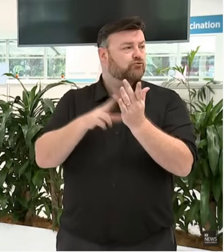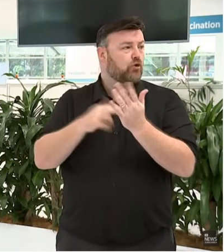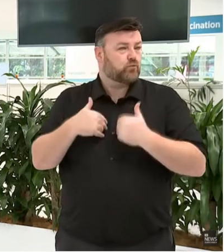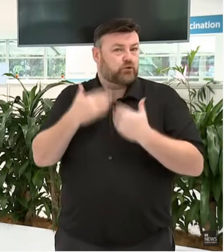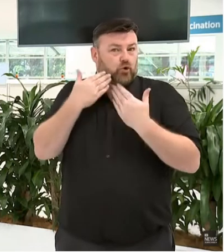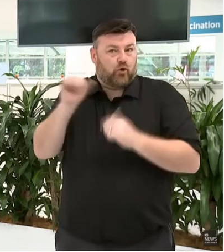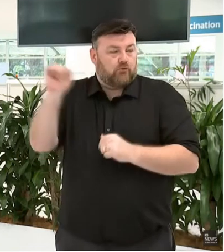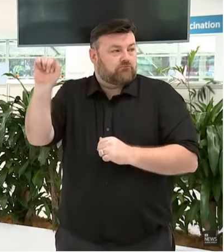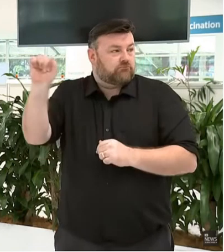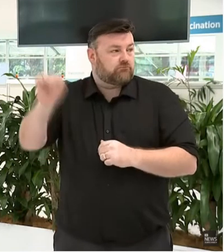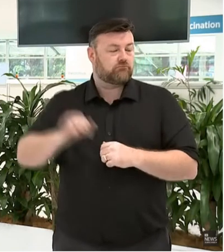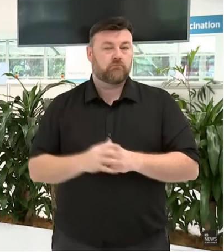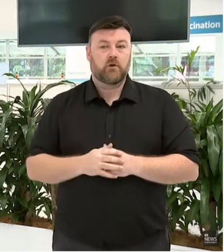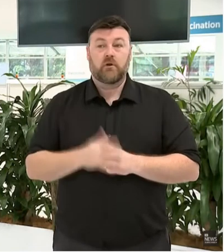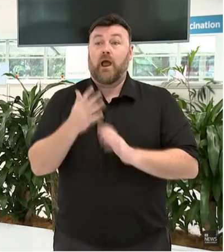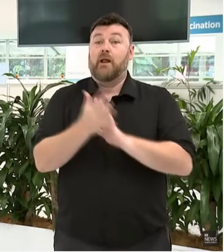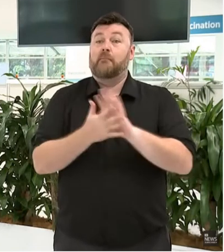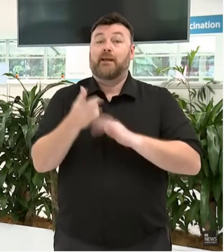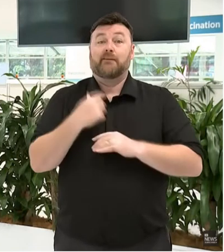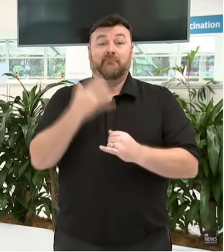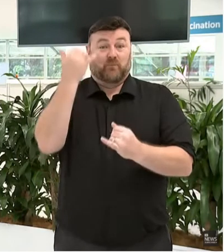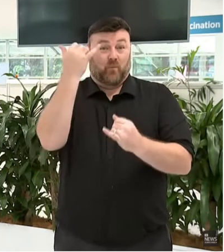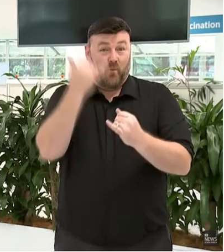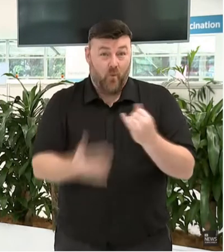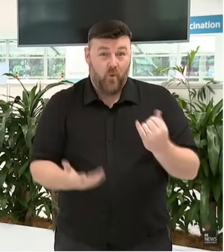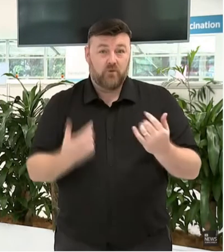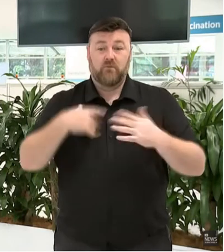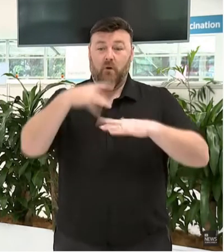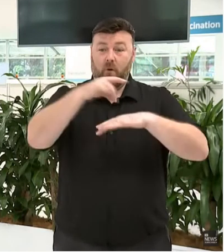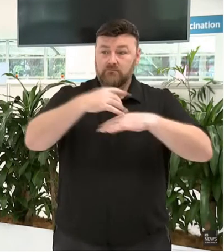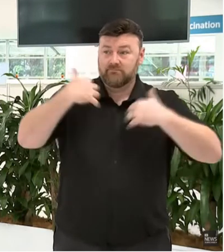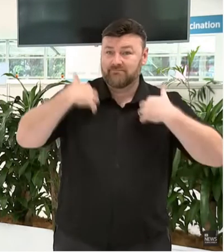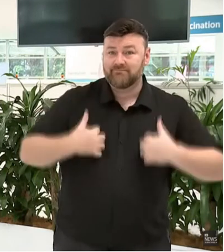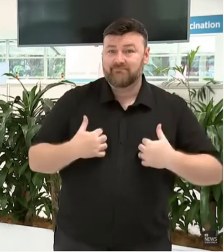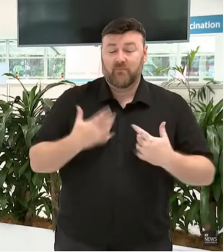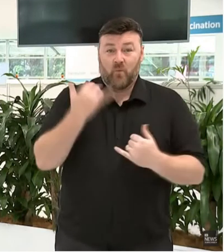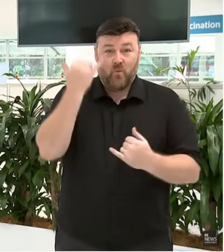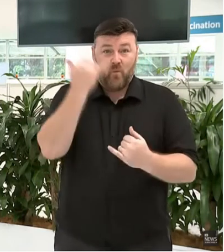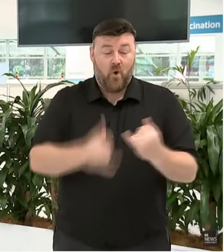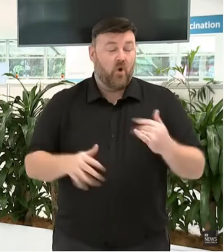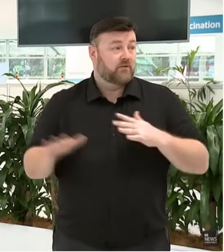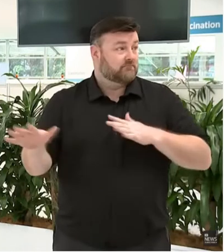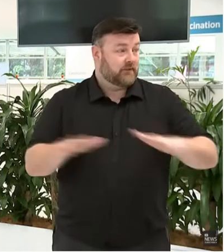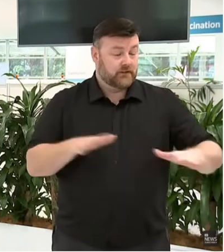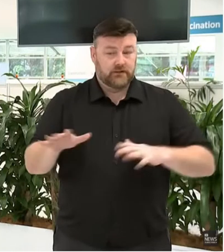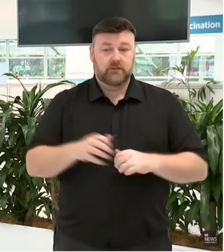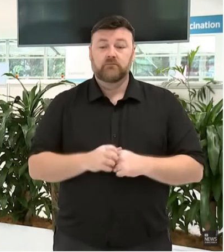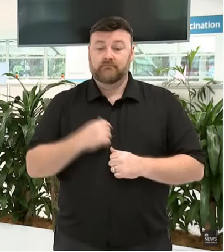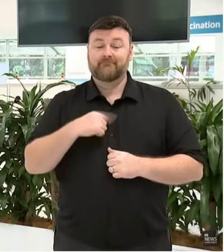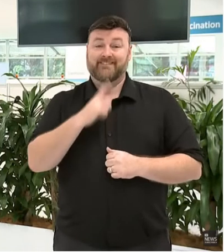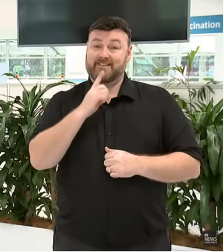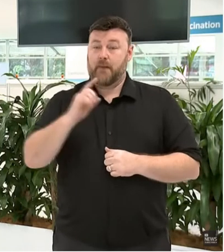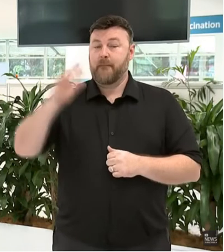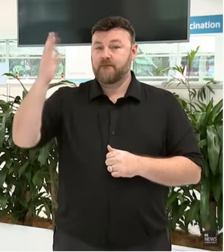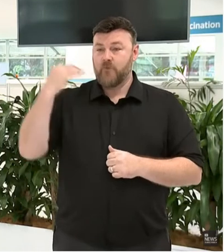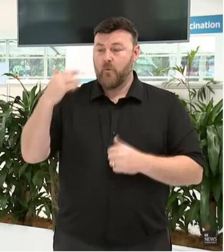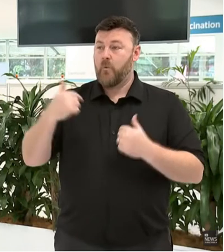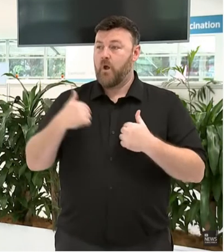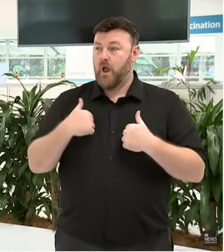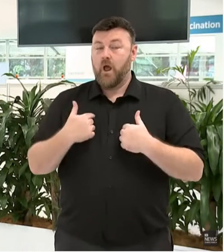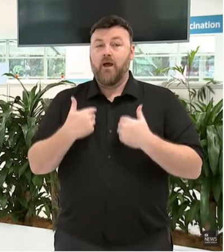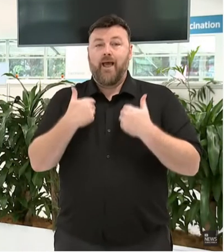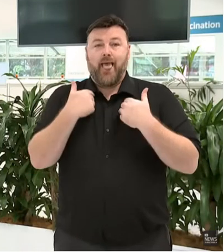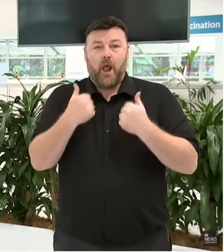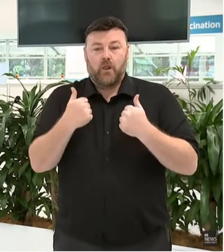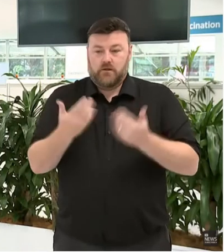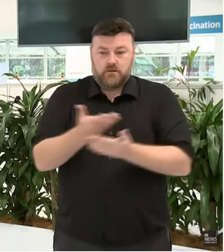that could put substantial pressure on the health system. We have said from day one, the health of our people is